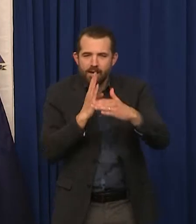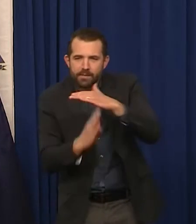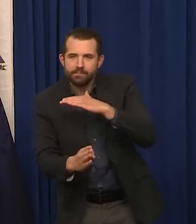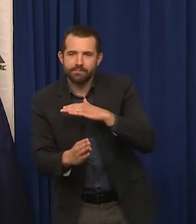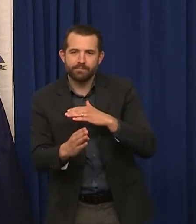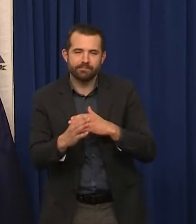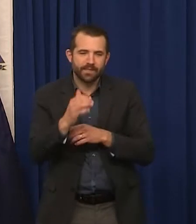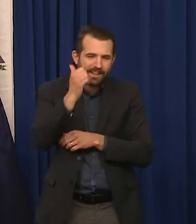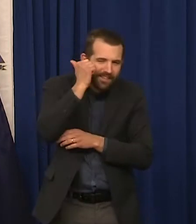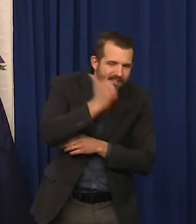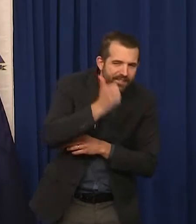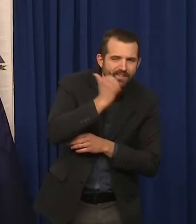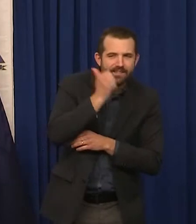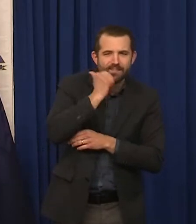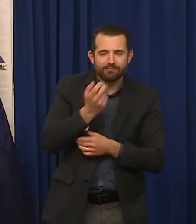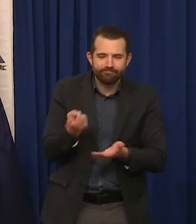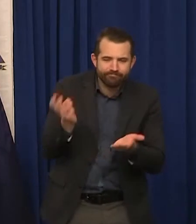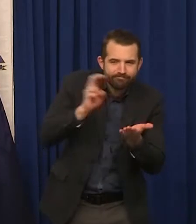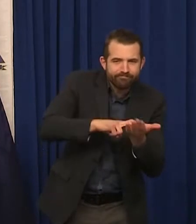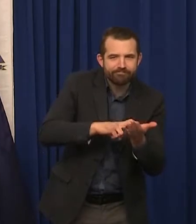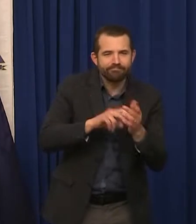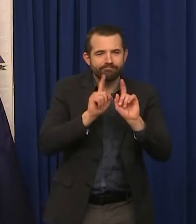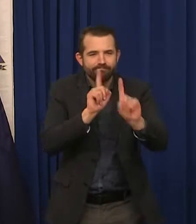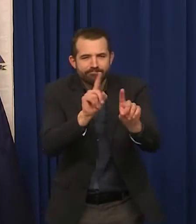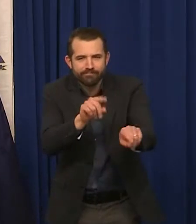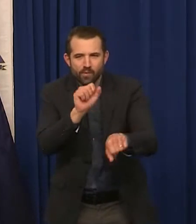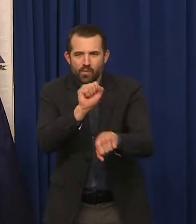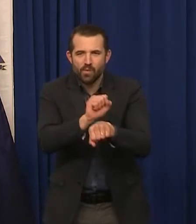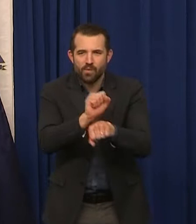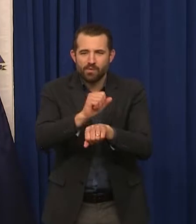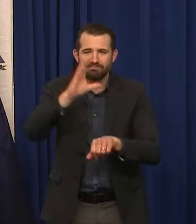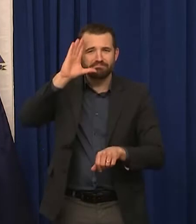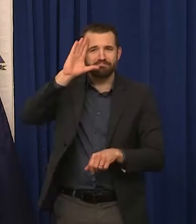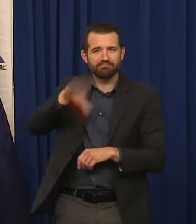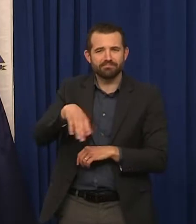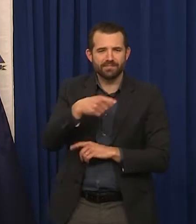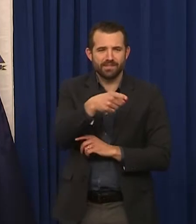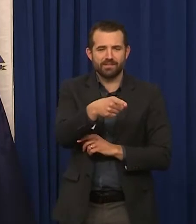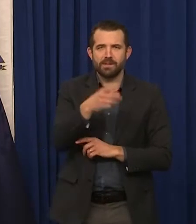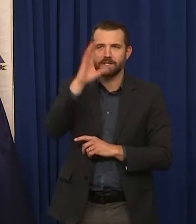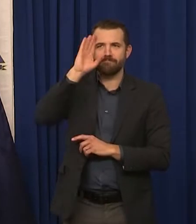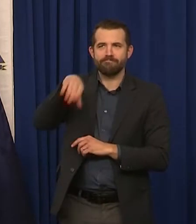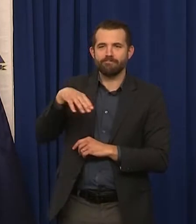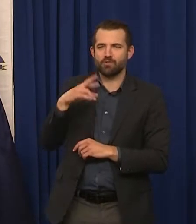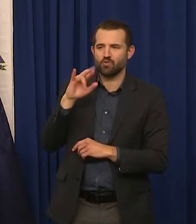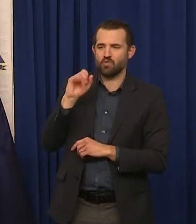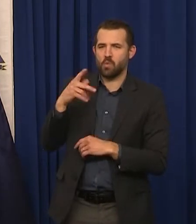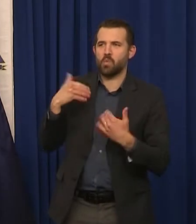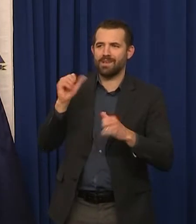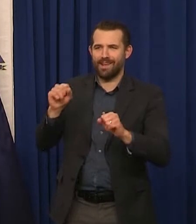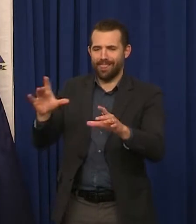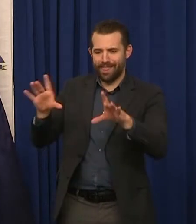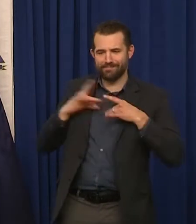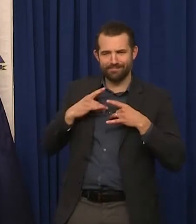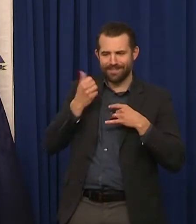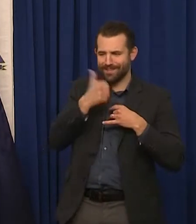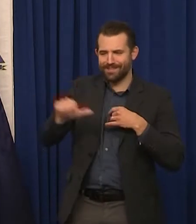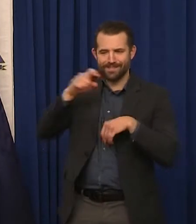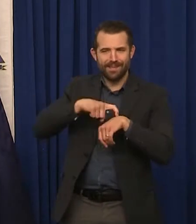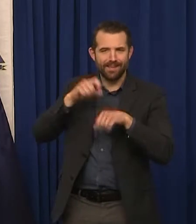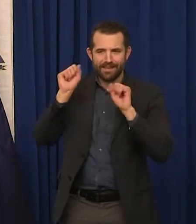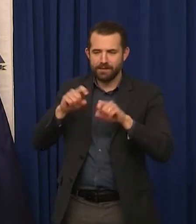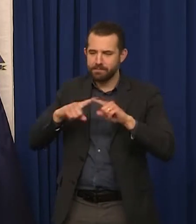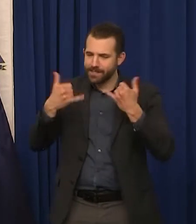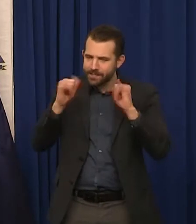morning knowing that your workplace is a place of risk. And doing that every day, we know, can take